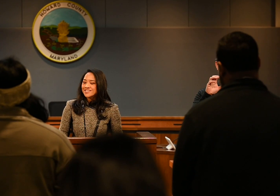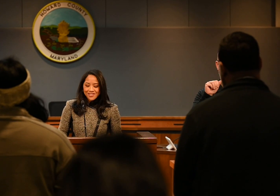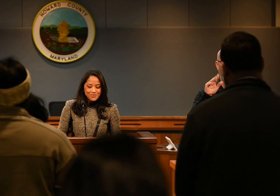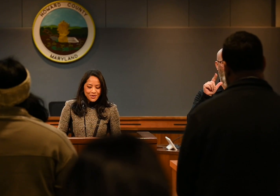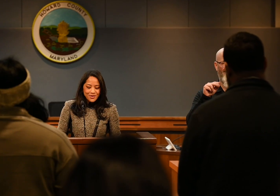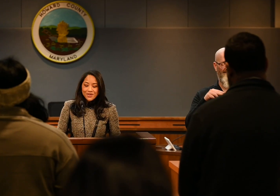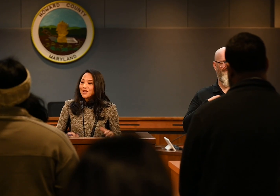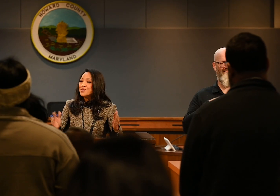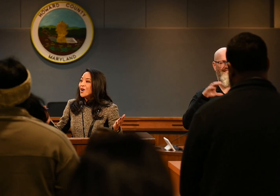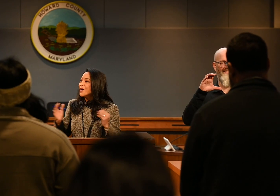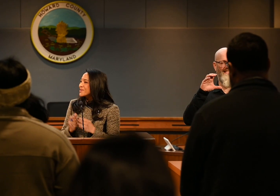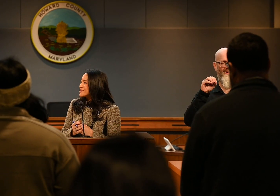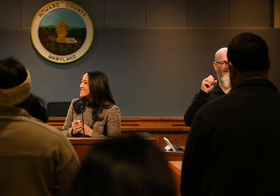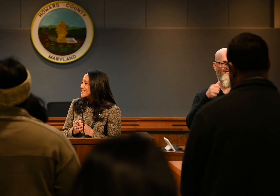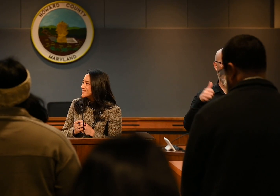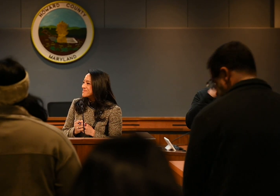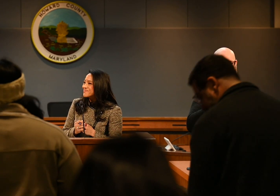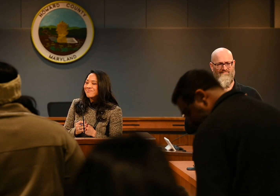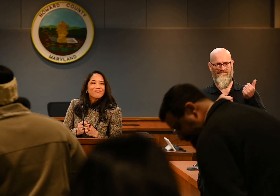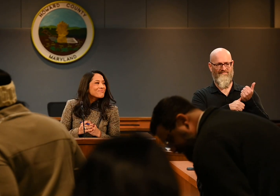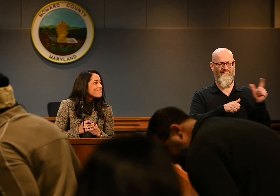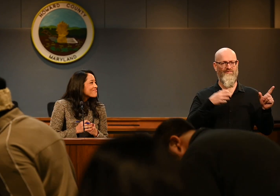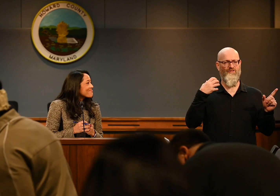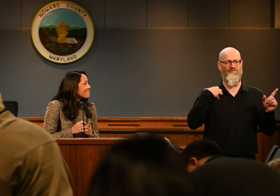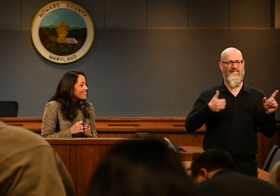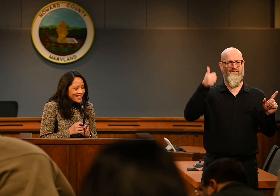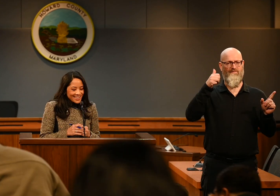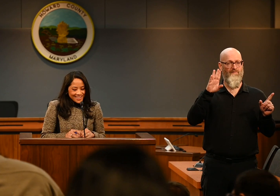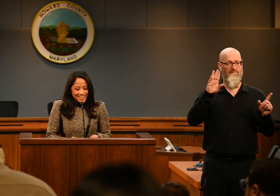County Executive Ball. You all may be seated.